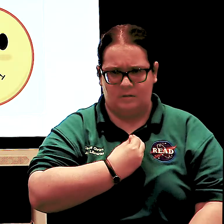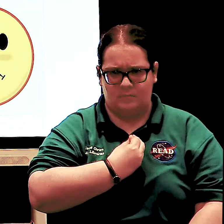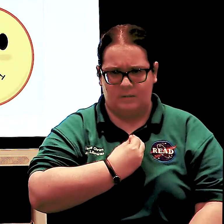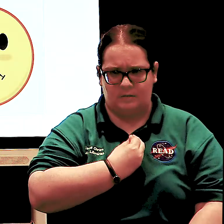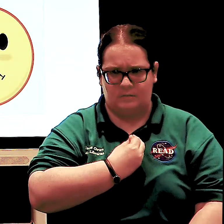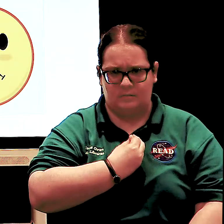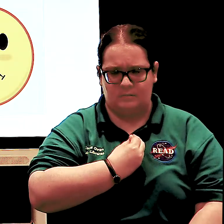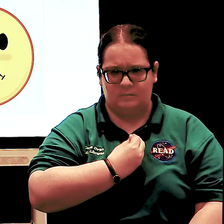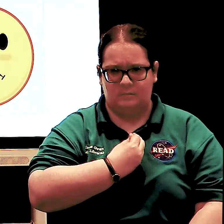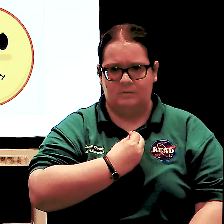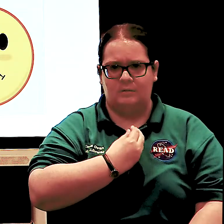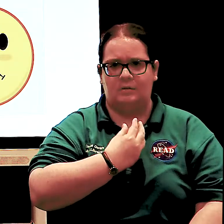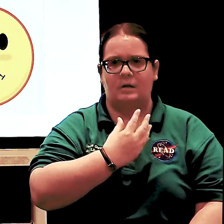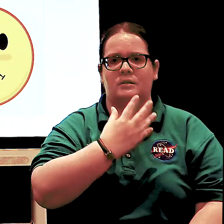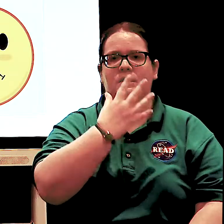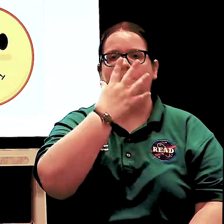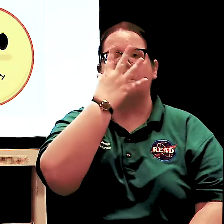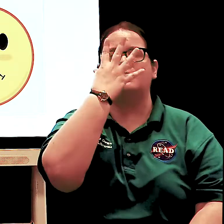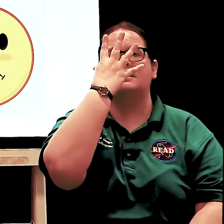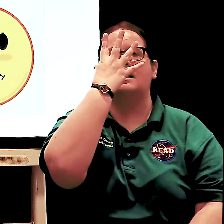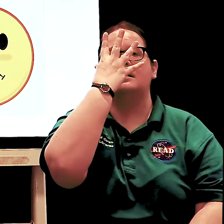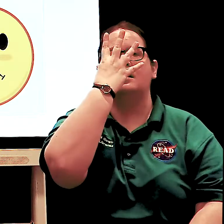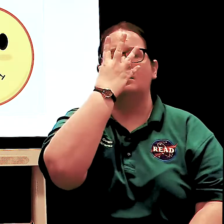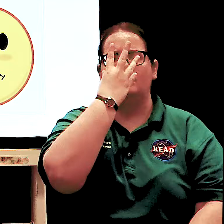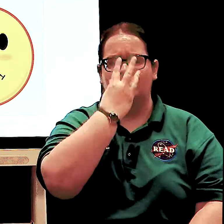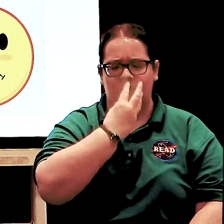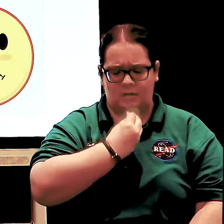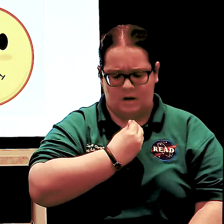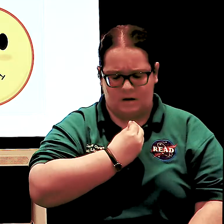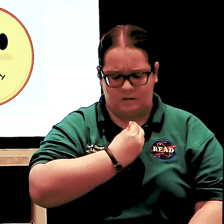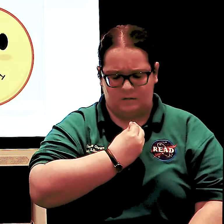bit. All right, so let's practice that. Sad.